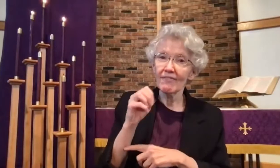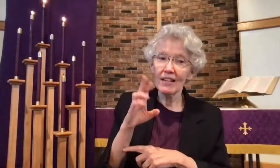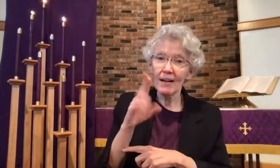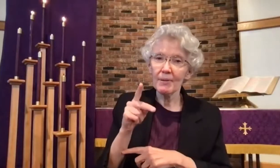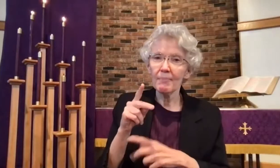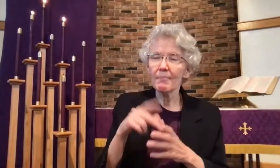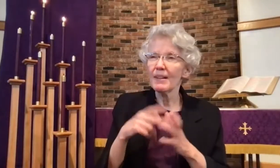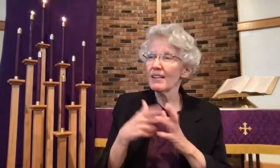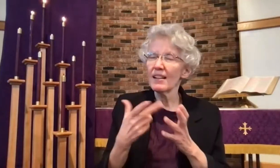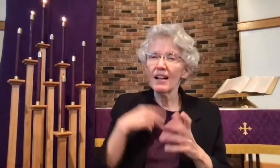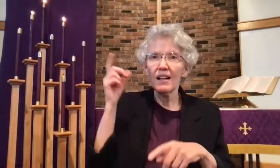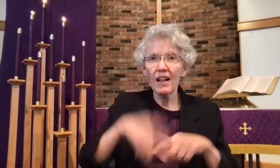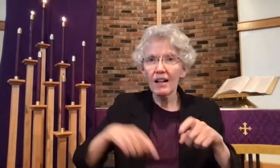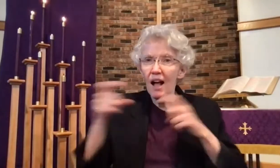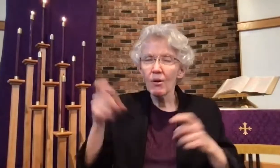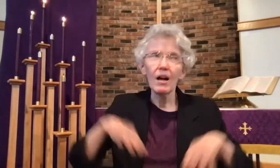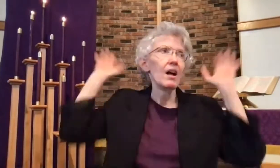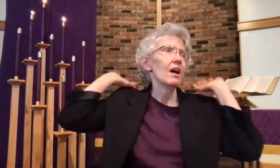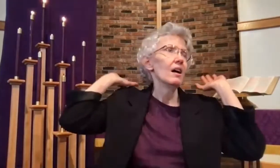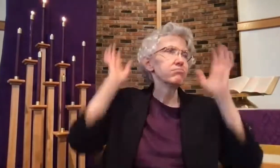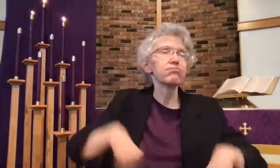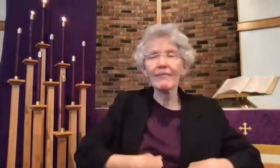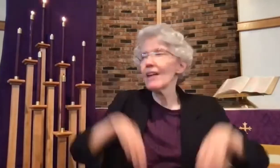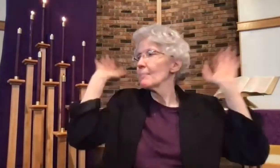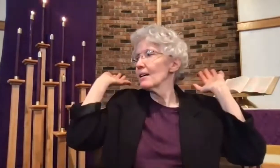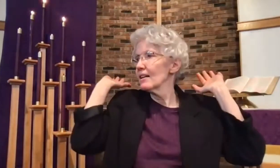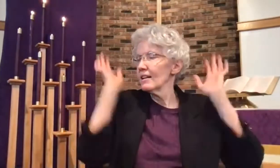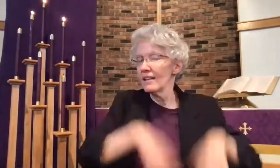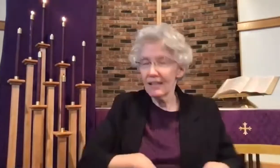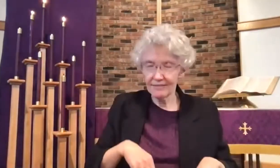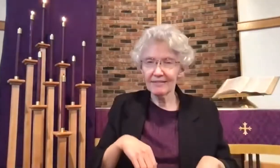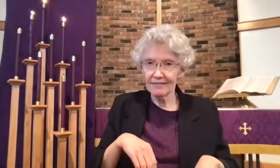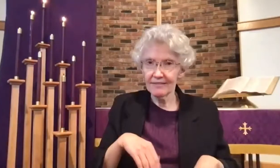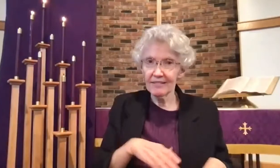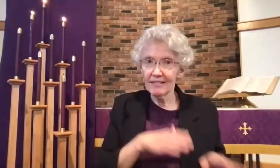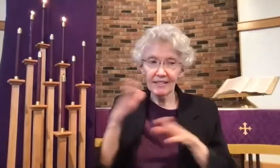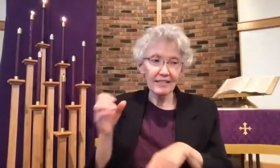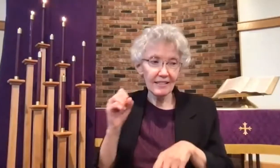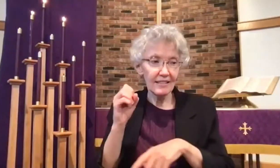to surrender. To give up means, that you acquiesce from it.